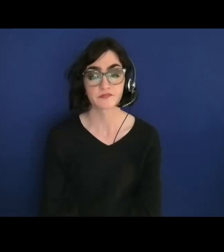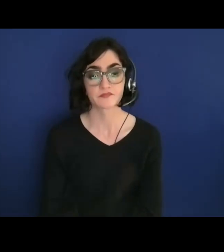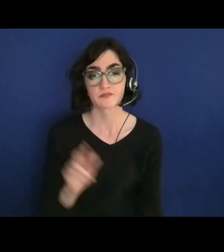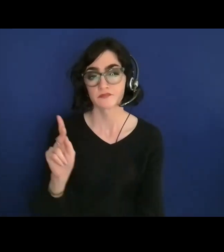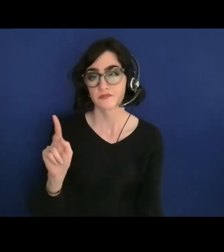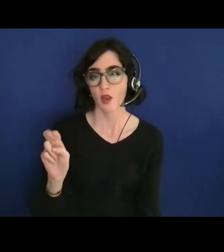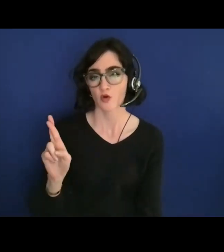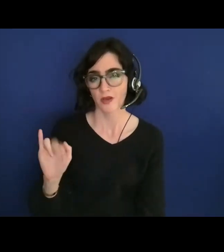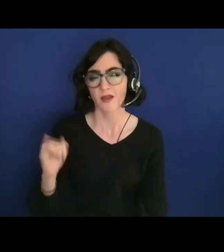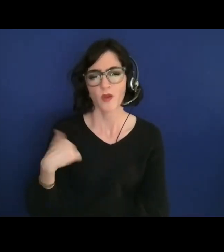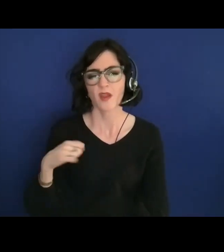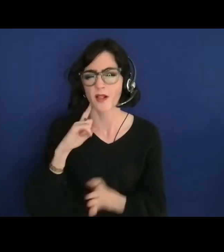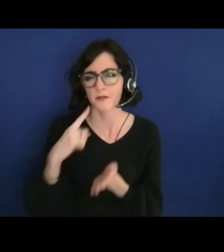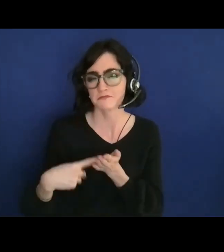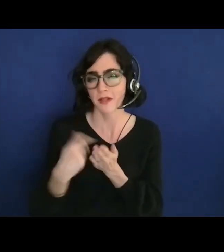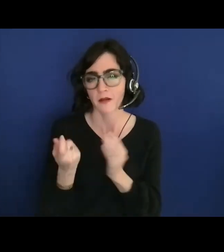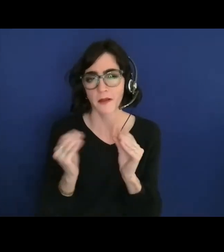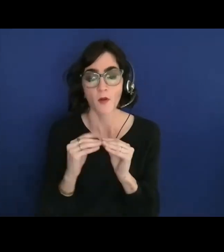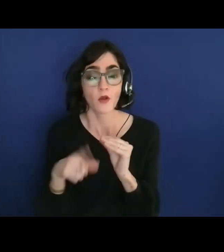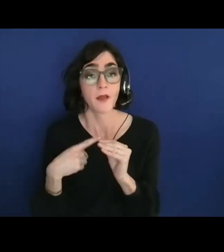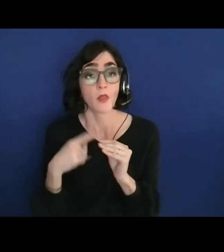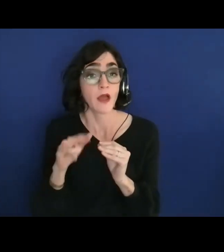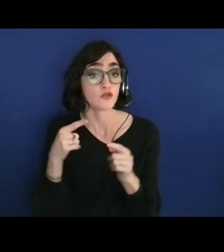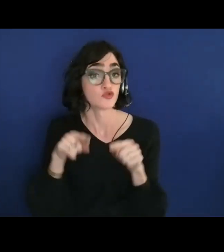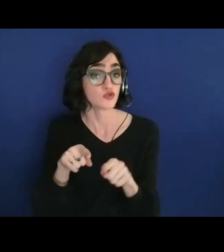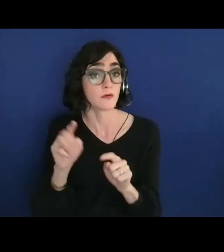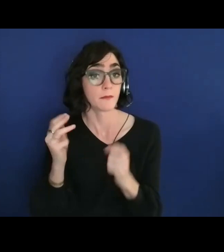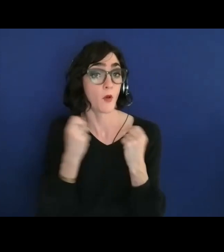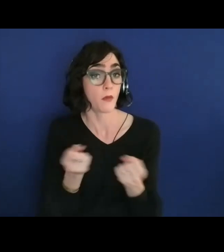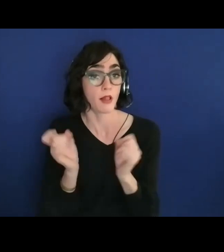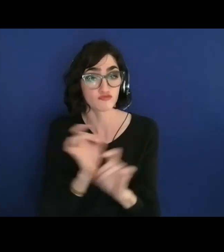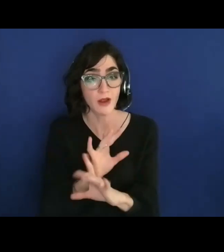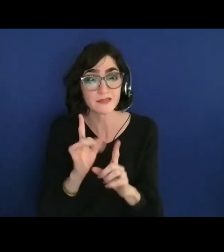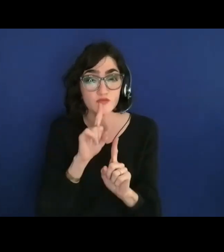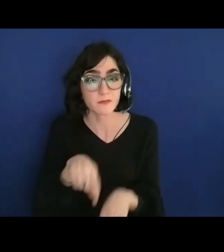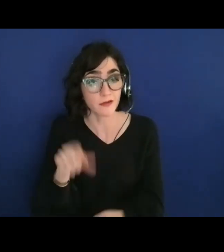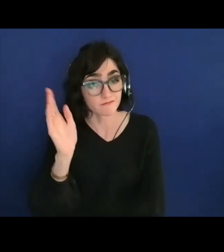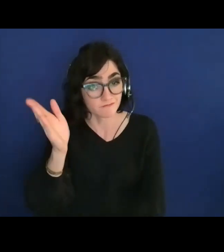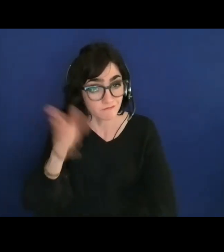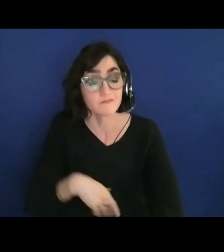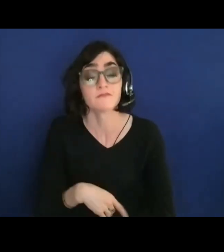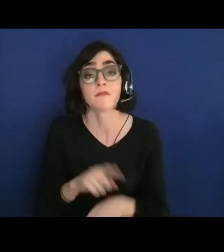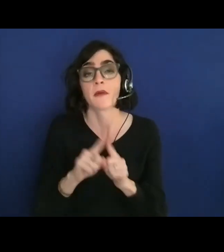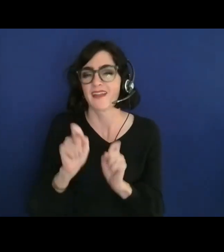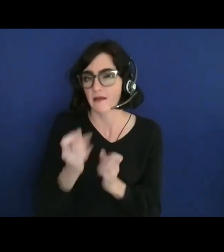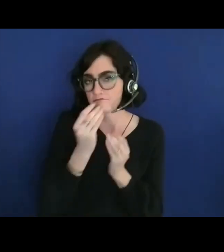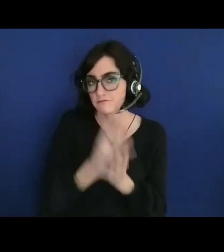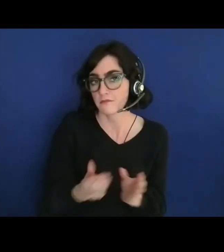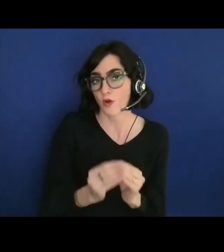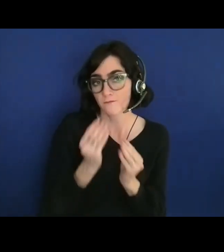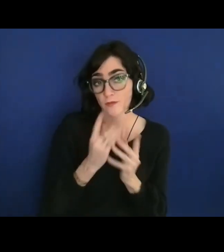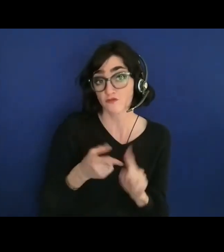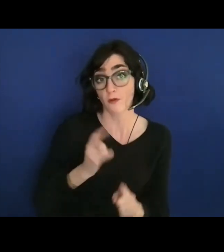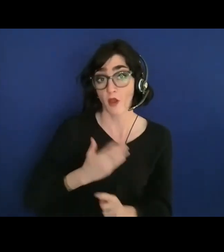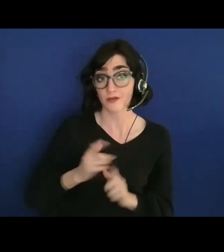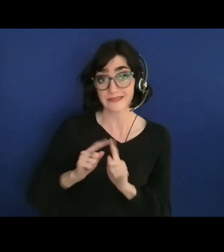to that, Kim, in the mobile crisis response presentation that's coming up. I will give you some information that I can get from our team. Not prepared to tell